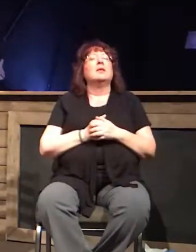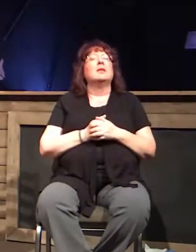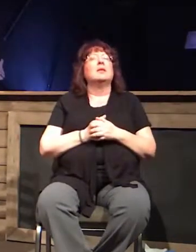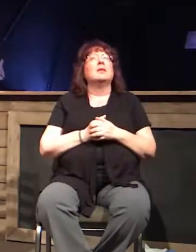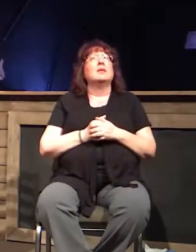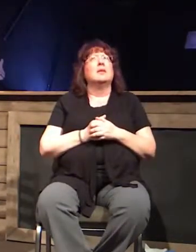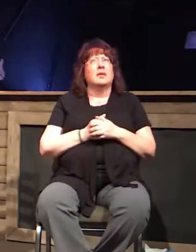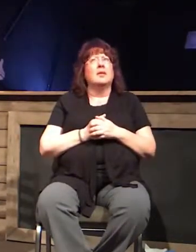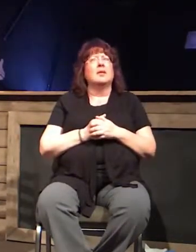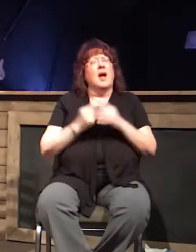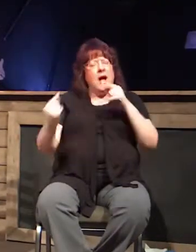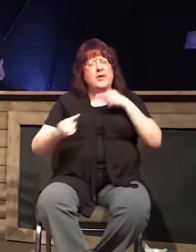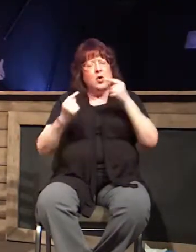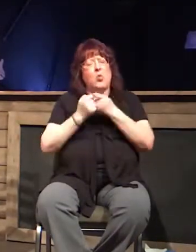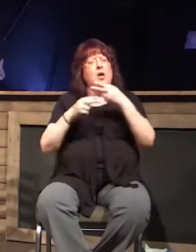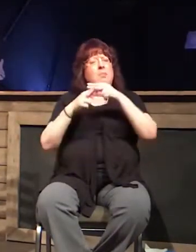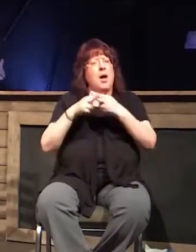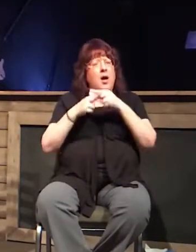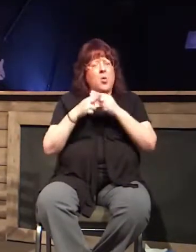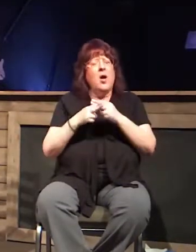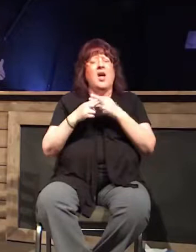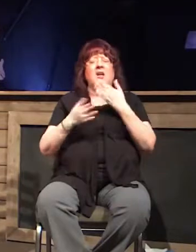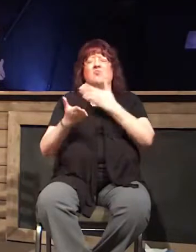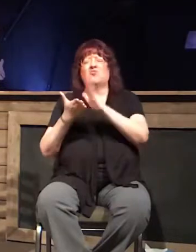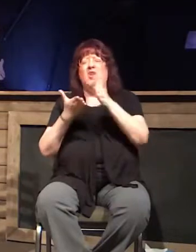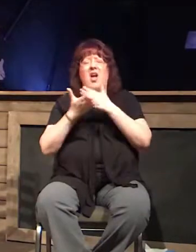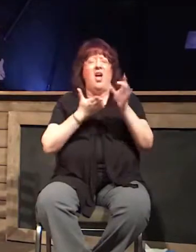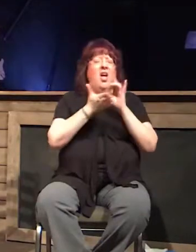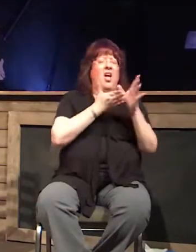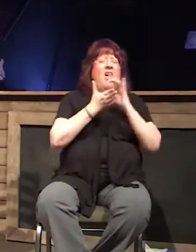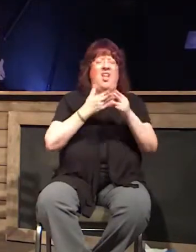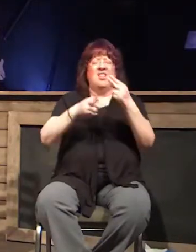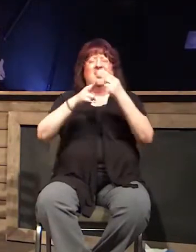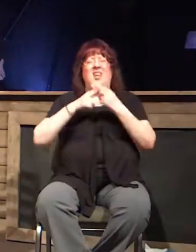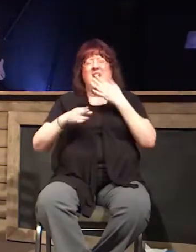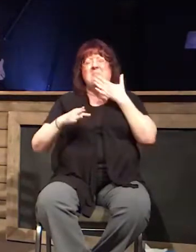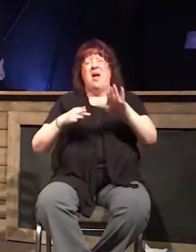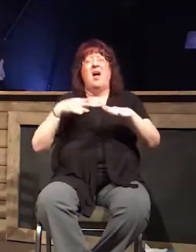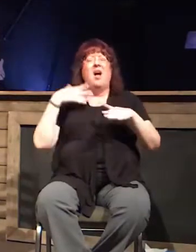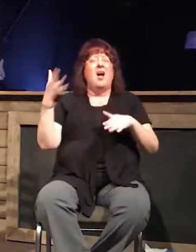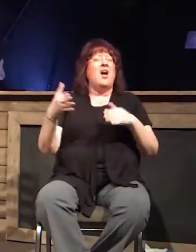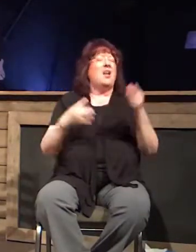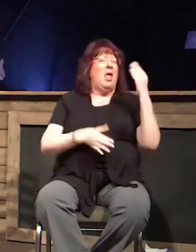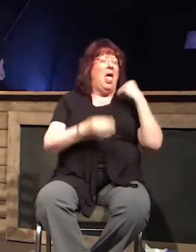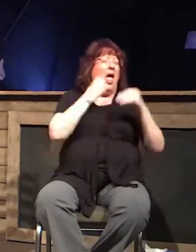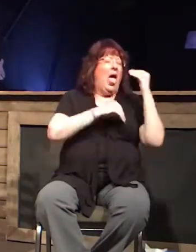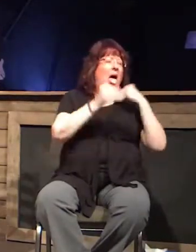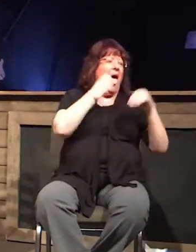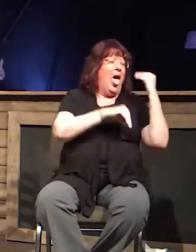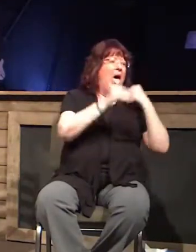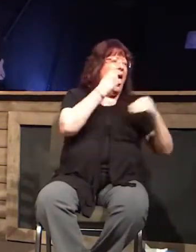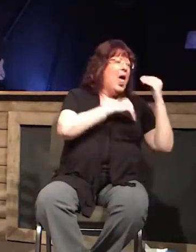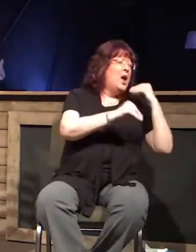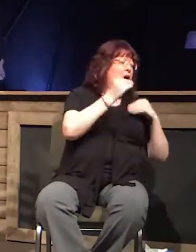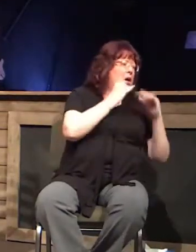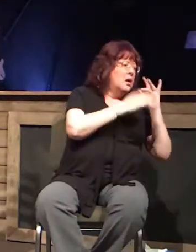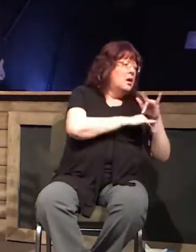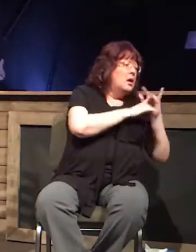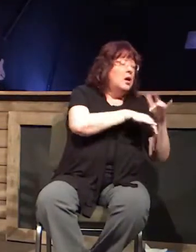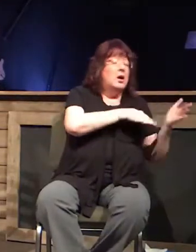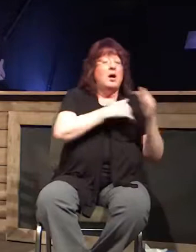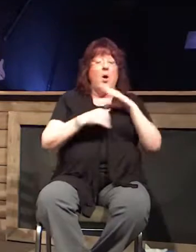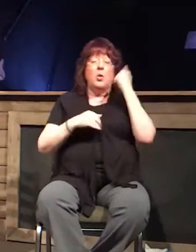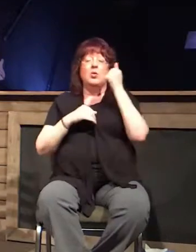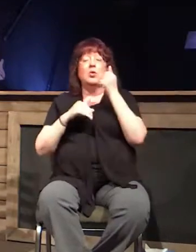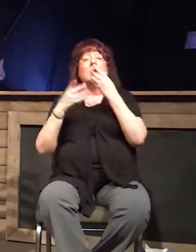And I struggled with my weight. I faced lots of rejection, lots of name calling, and so I turned to food more, and so there was more of that. And then as I got older,